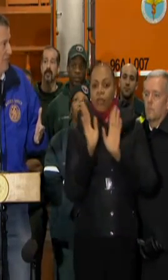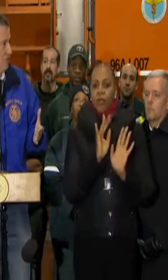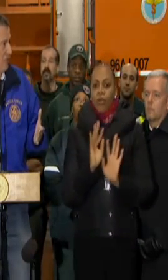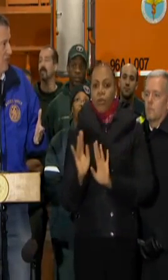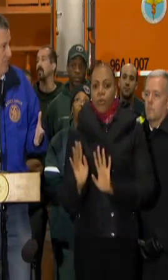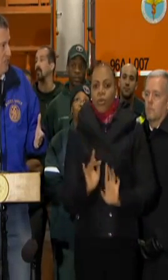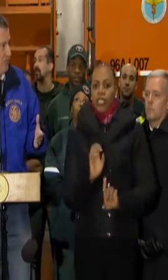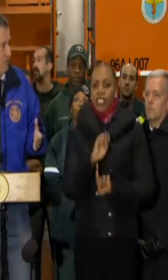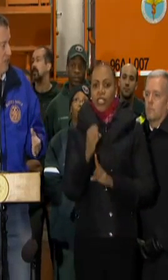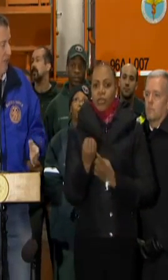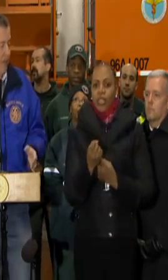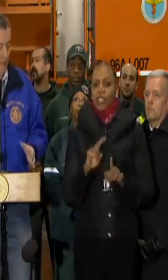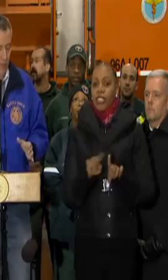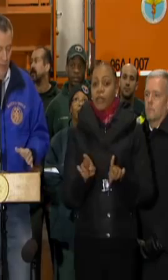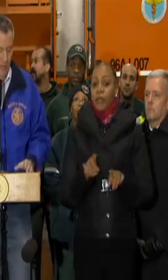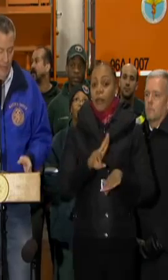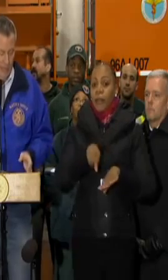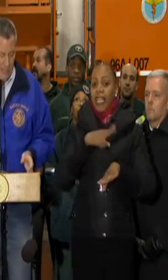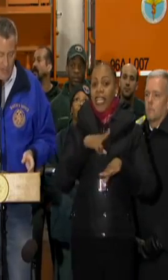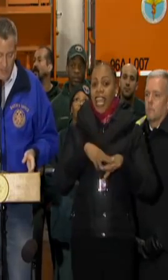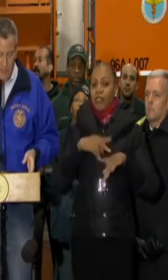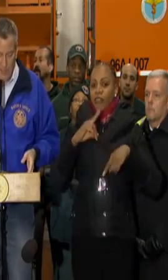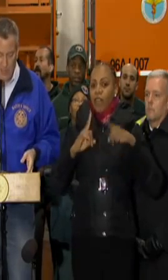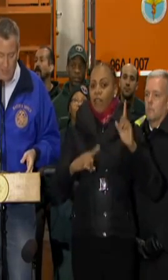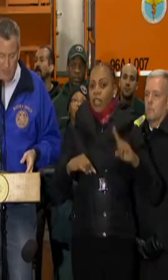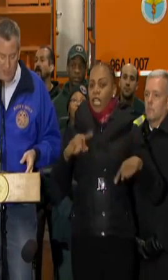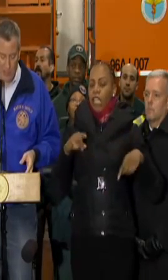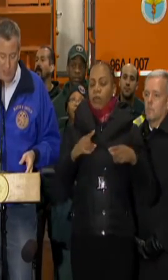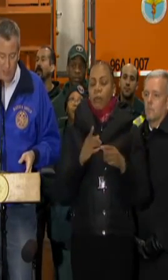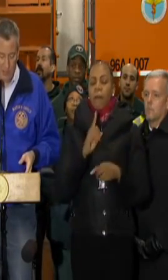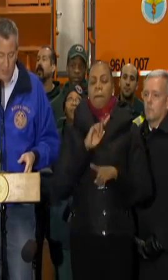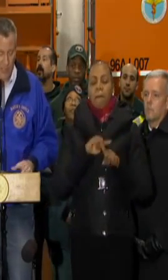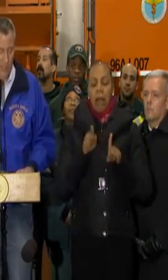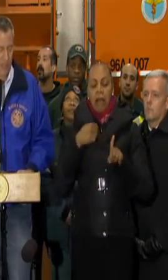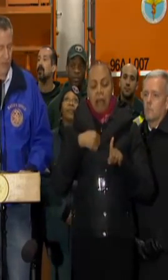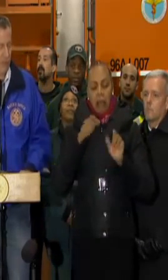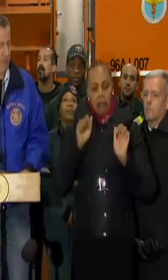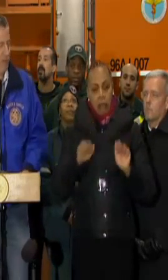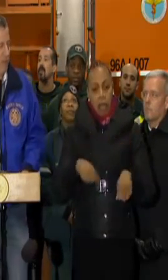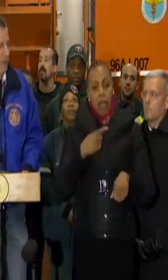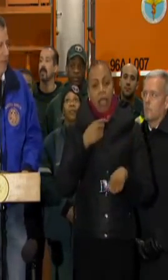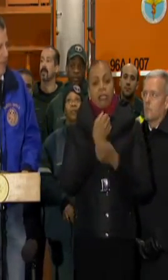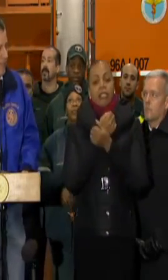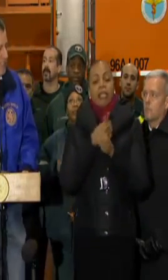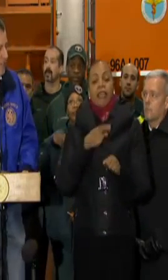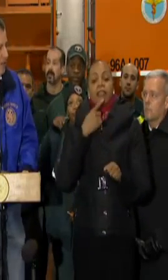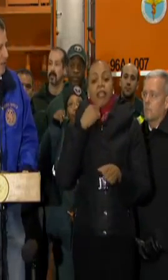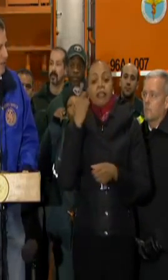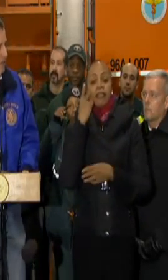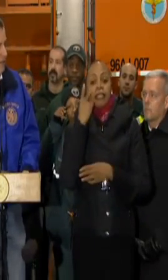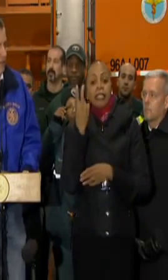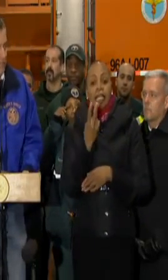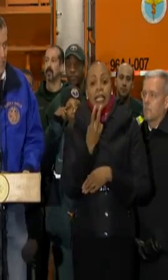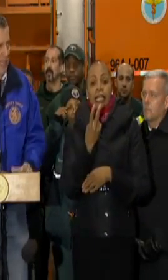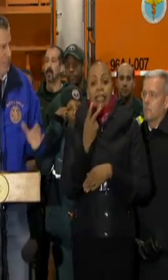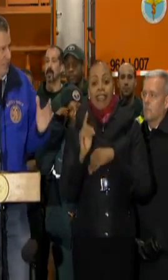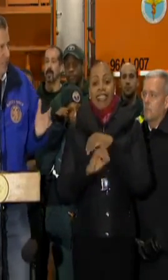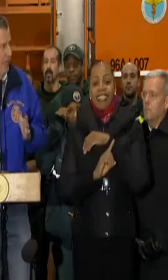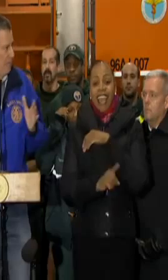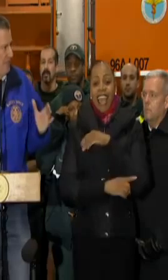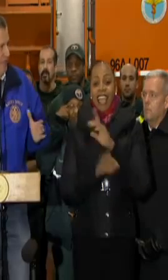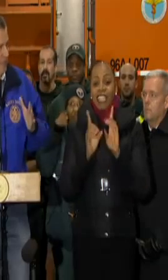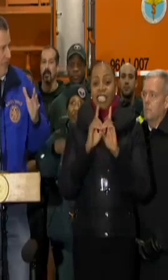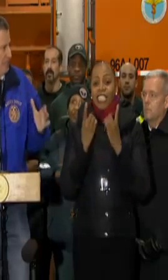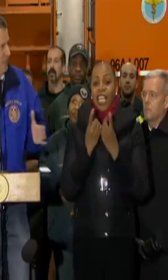to be natural variations. But I can safely say, having seen the Sanitation Department Command Center, they're